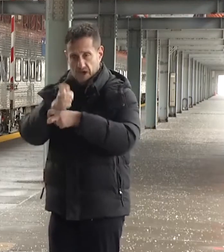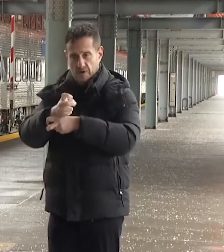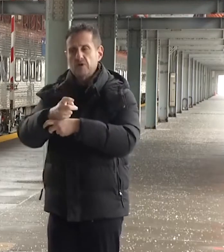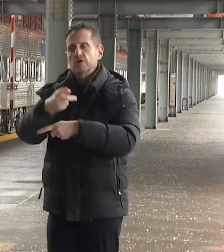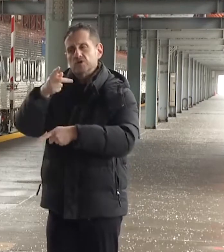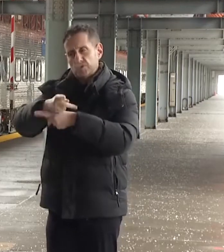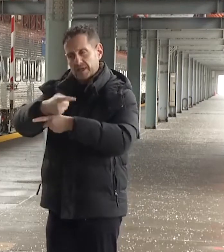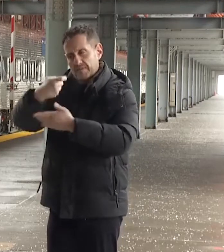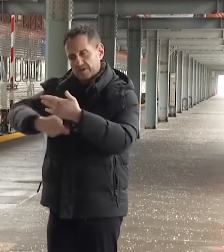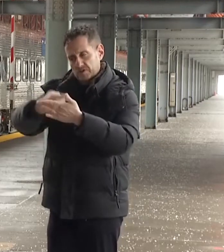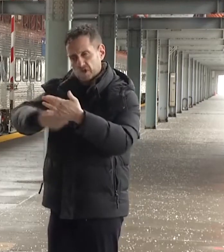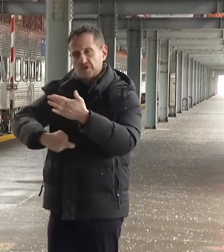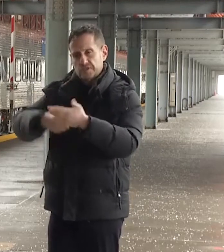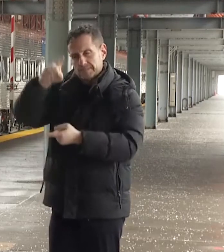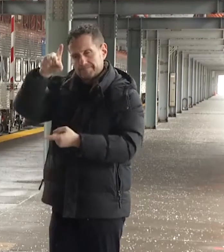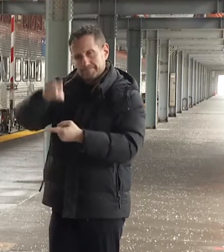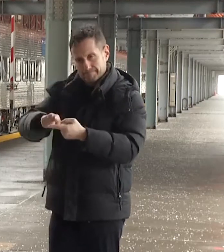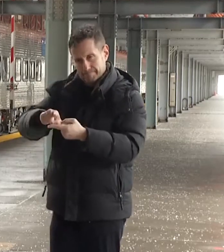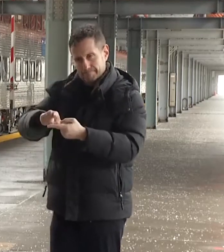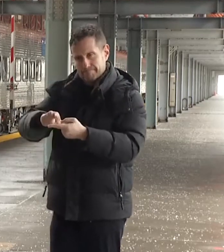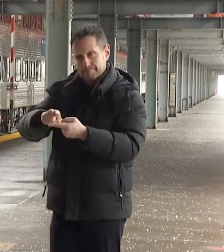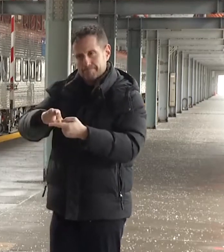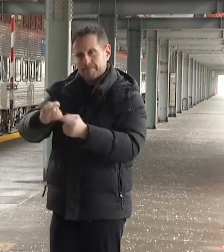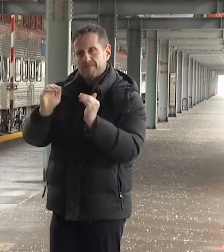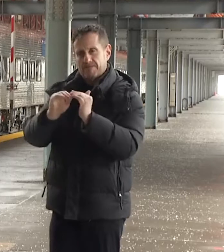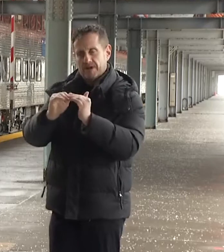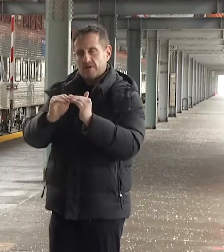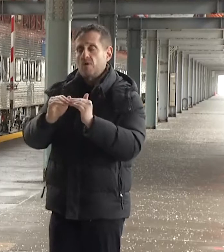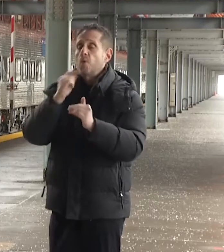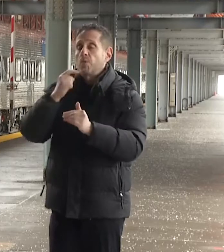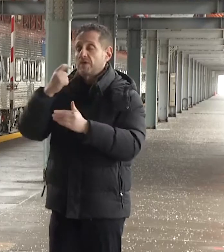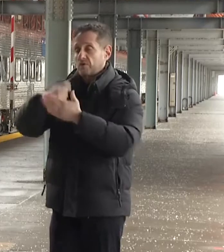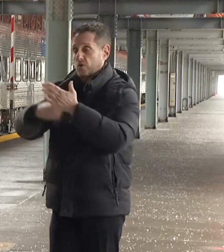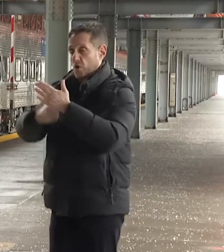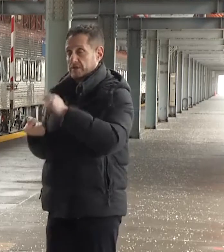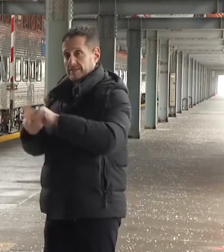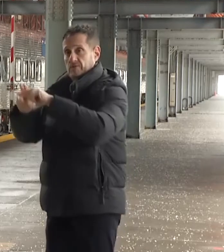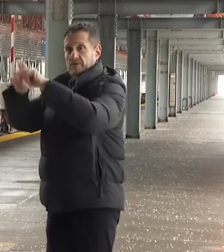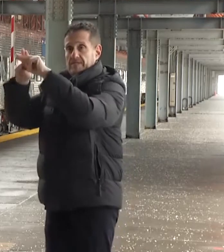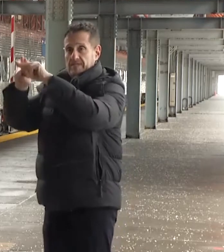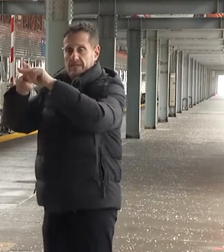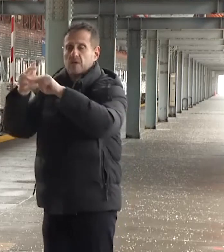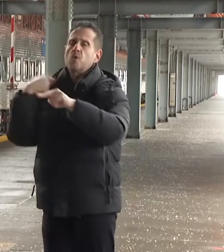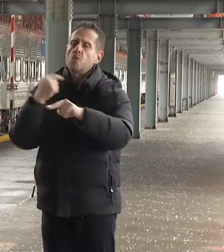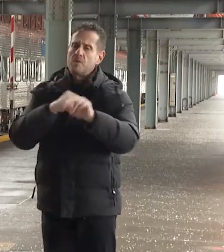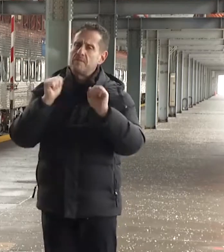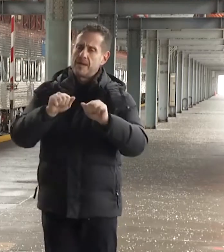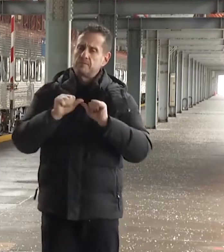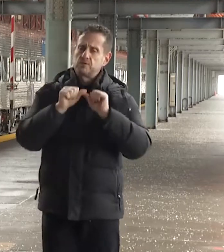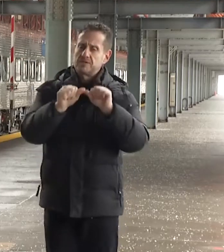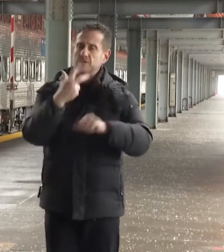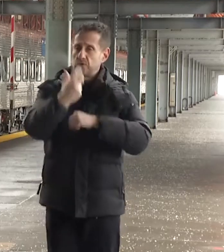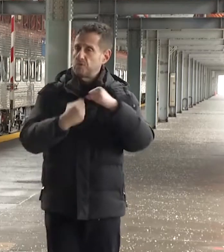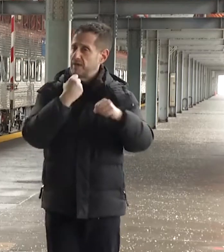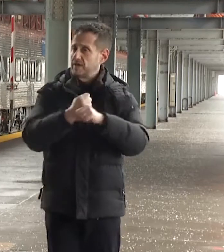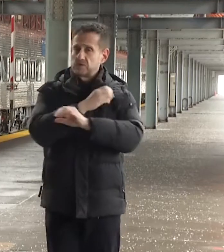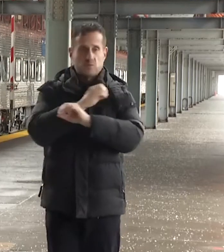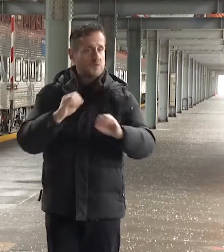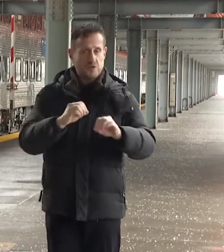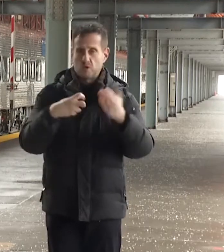check. In fact, even with rising expenses, we've been able to go 3 years without a fare